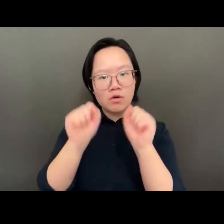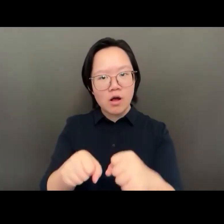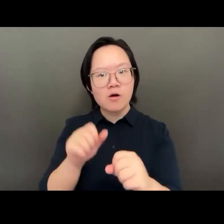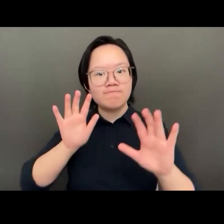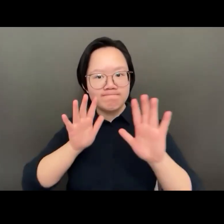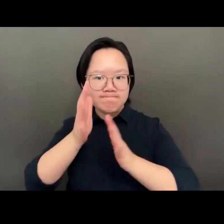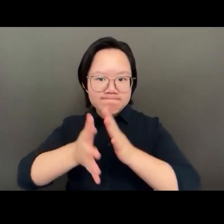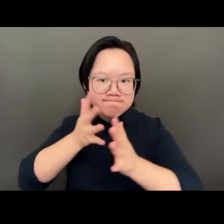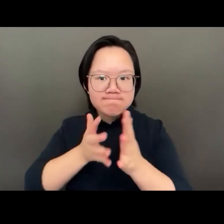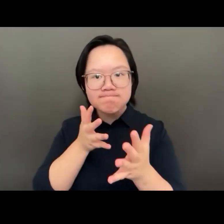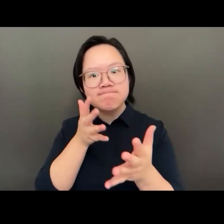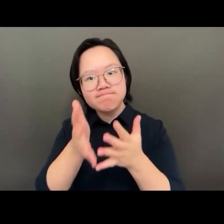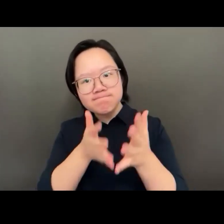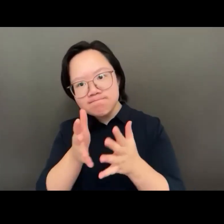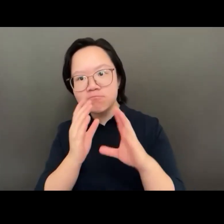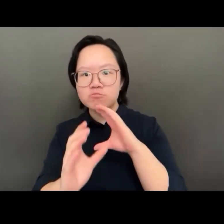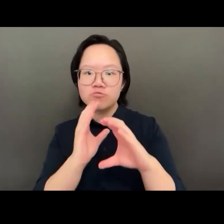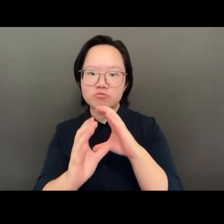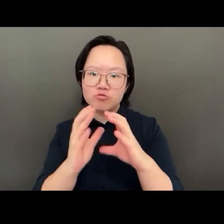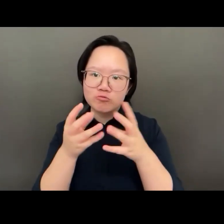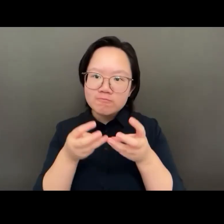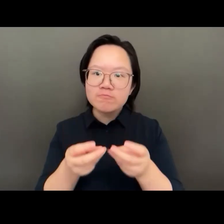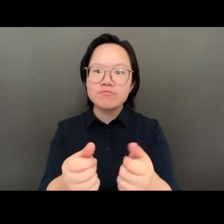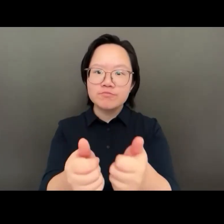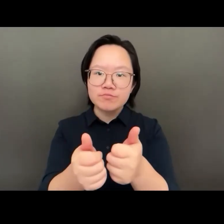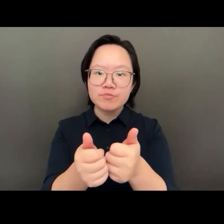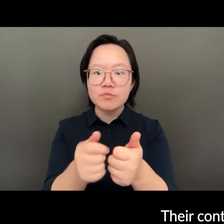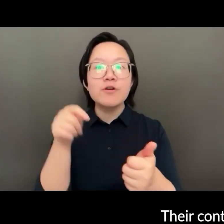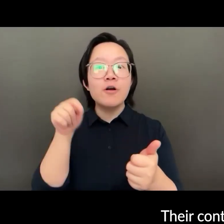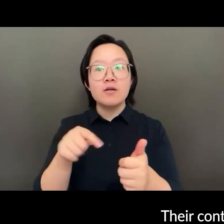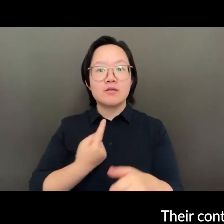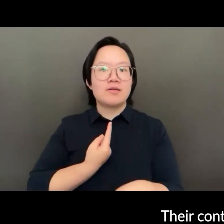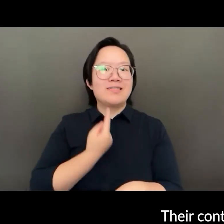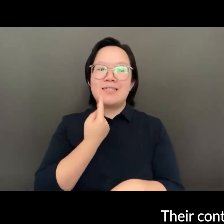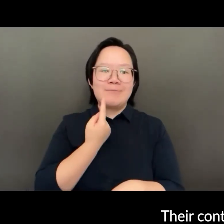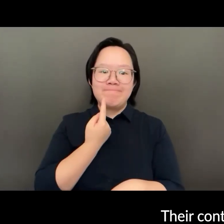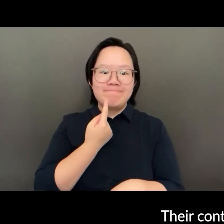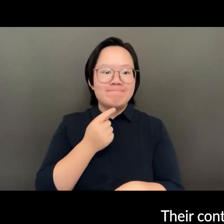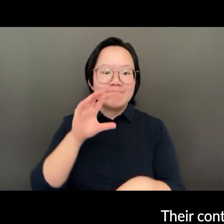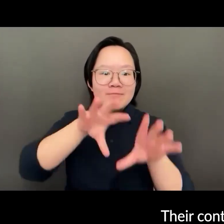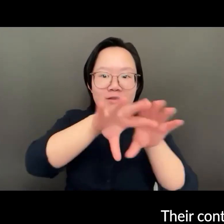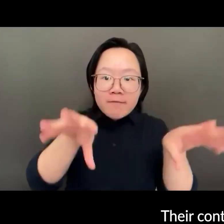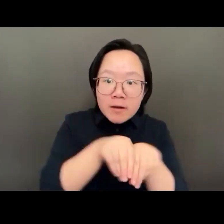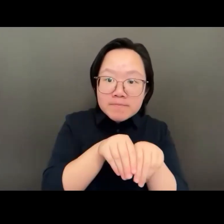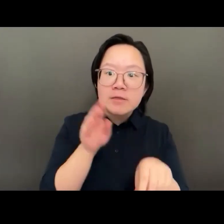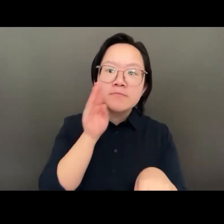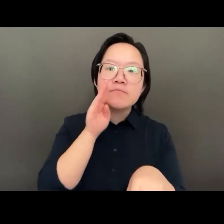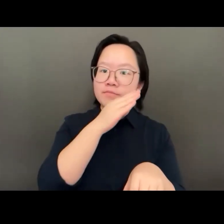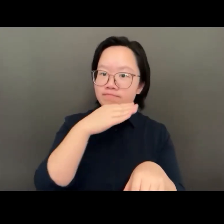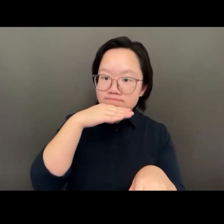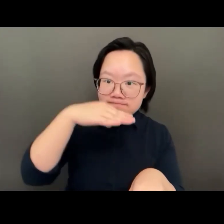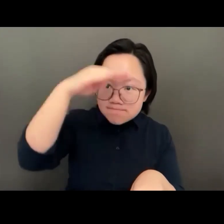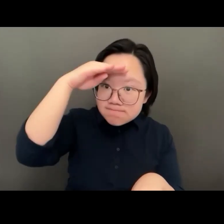supporters, they are also the active participants while we work with the children. Their continuous presence and participation